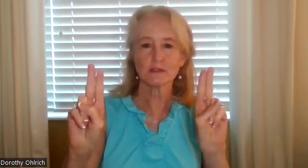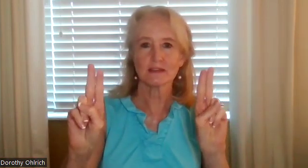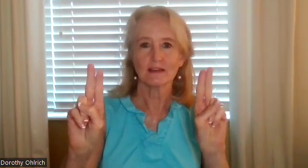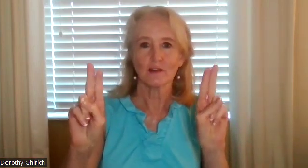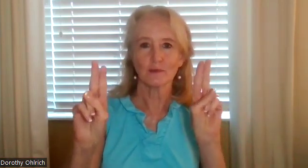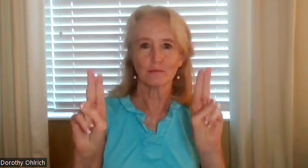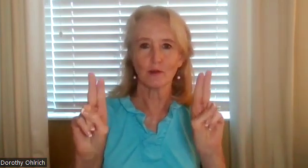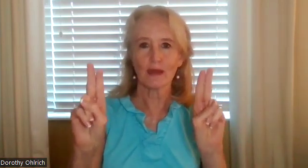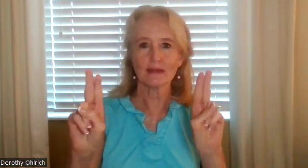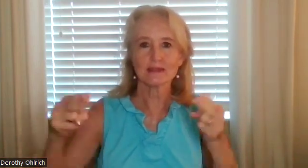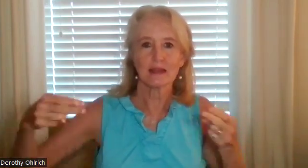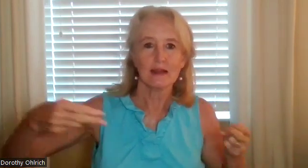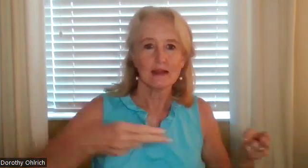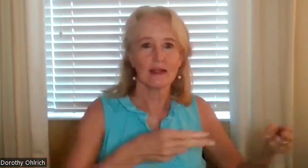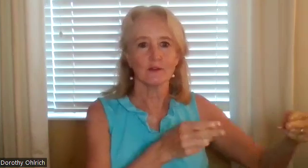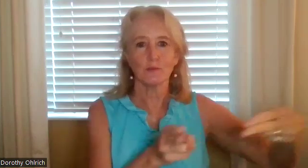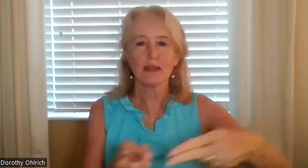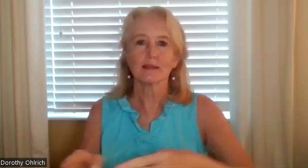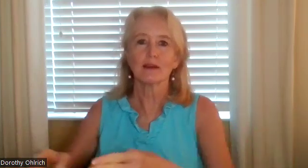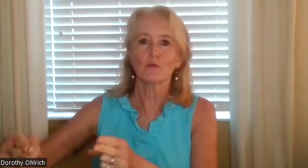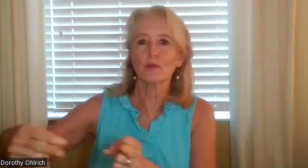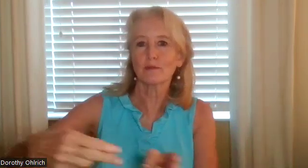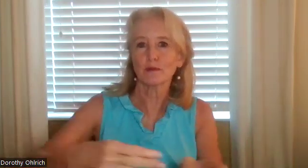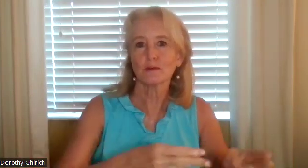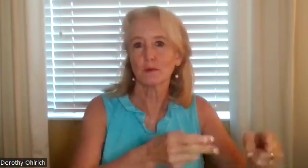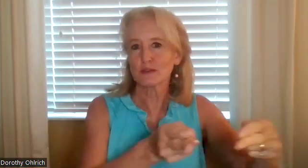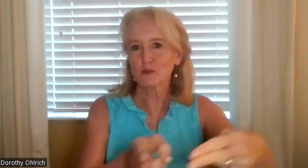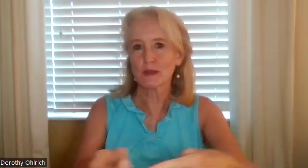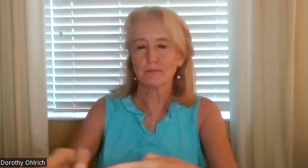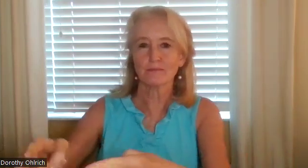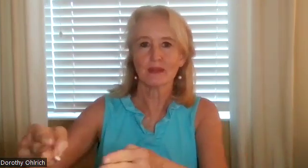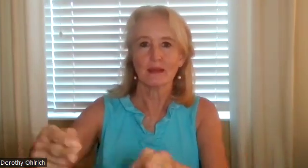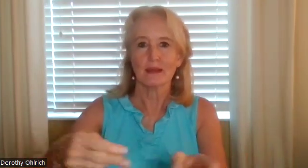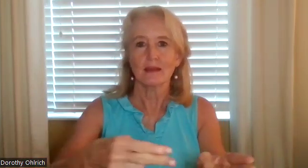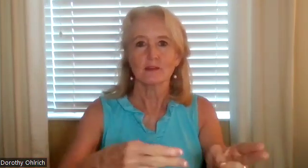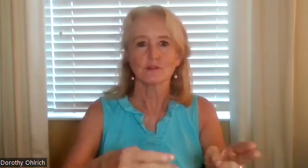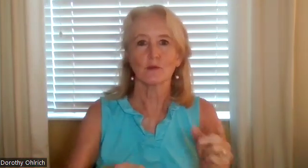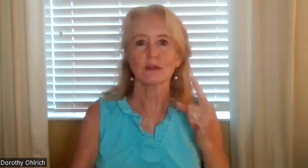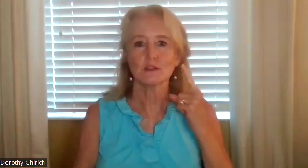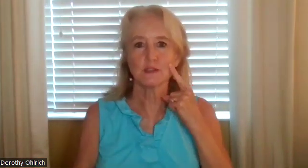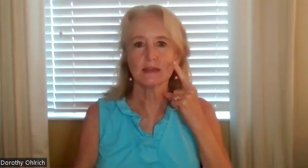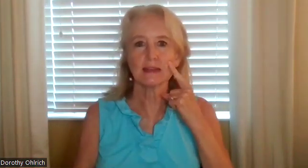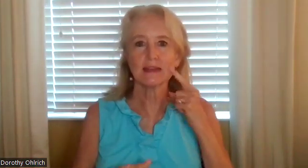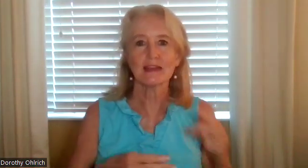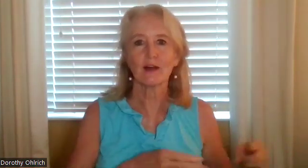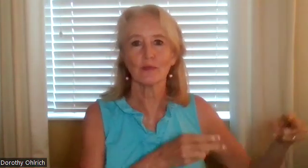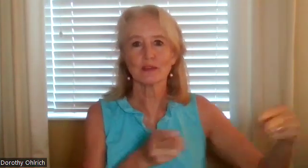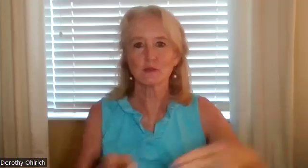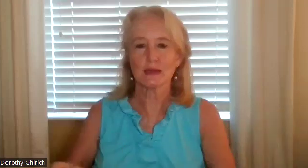fingers on both hands and you make a river or a stream. So gently down the